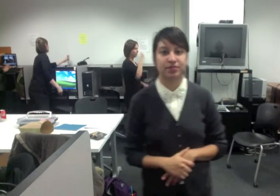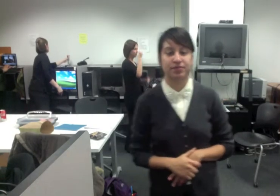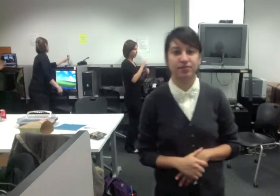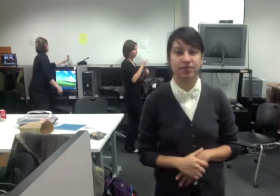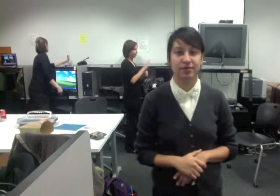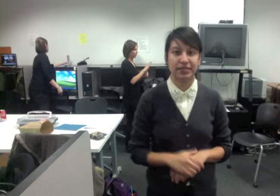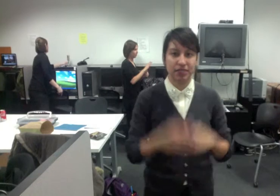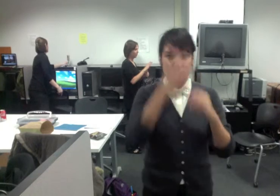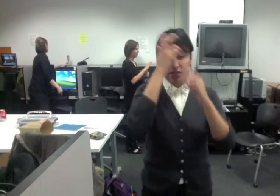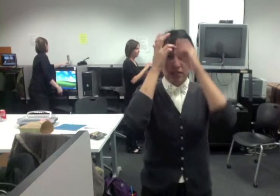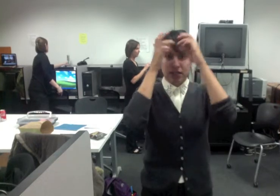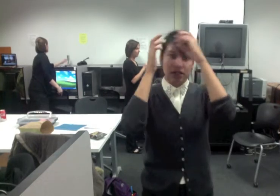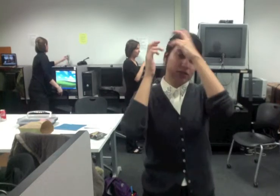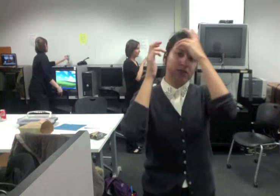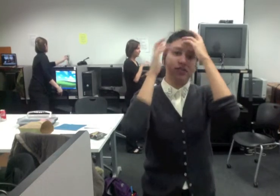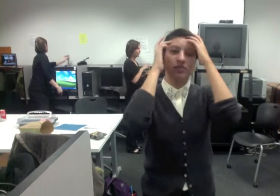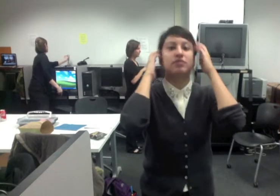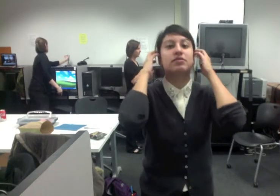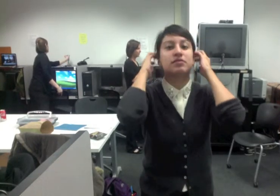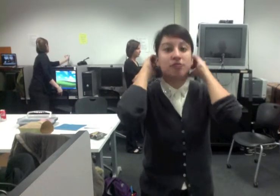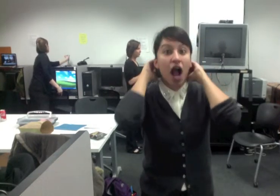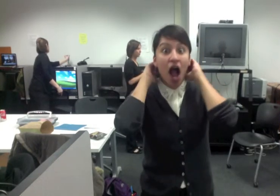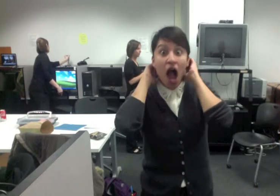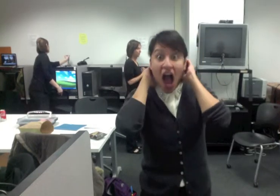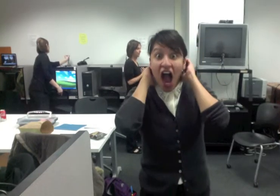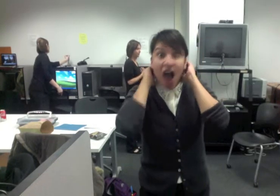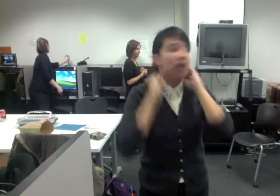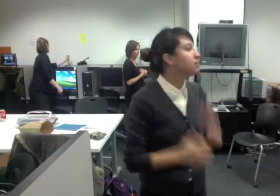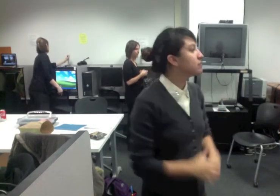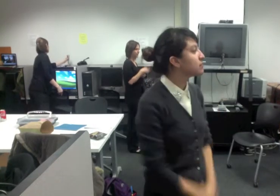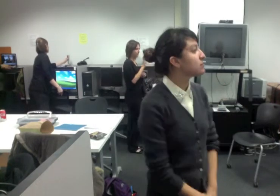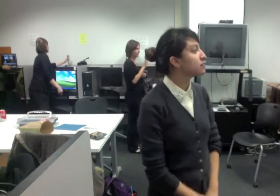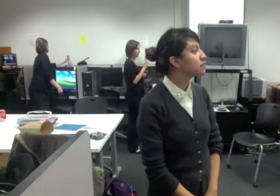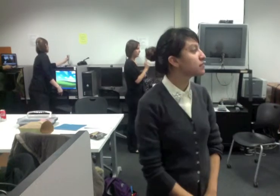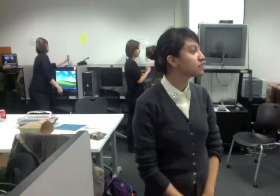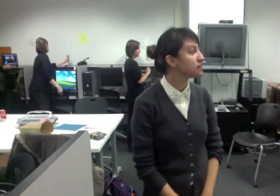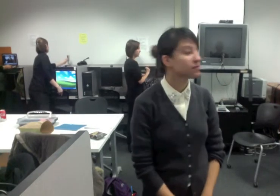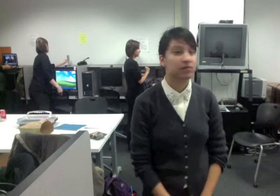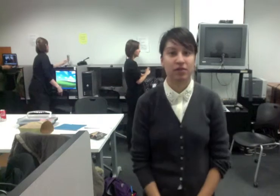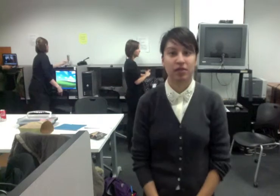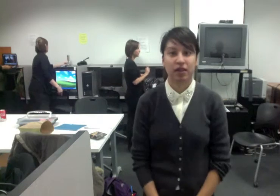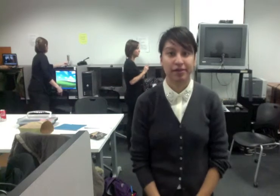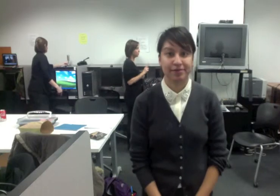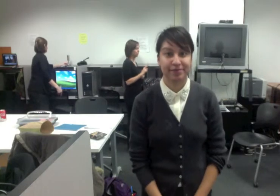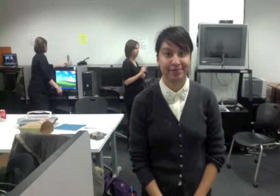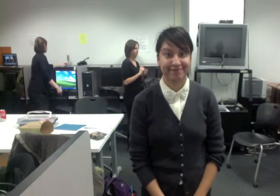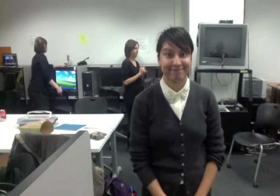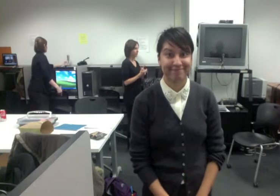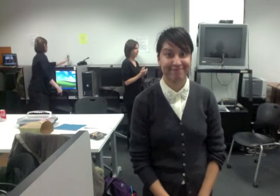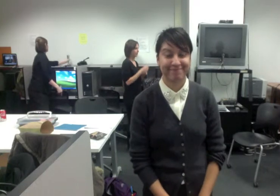into ASL or into transliteration. Stay in one mode the entire time. You're trying to get